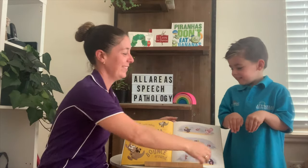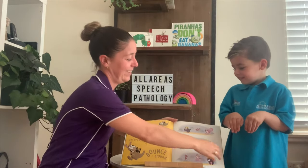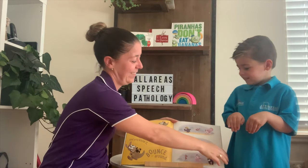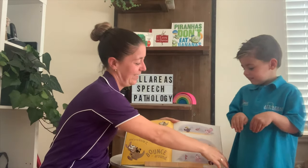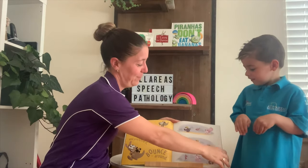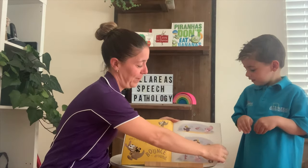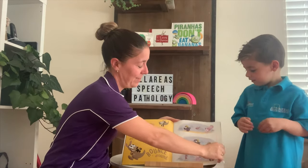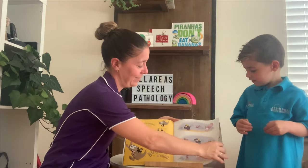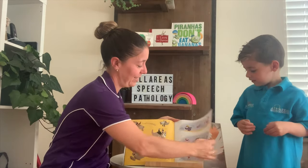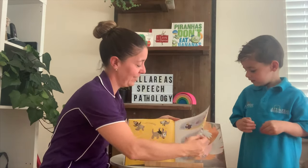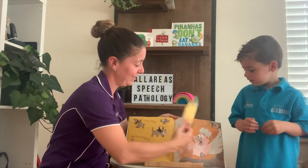Good bouncing.